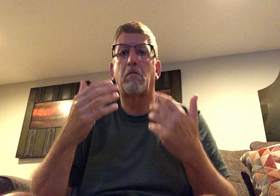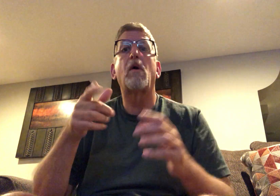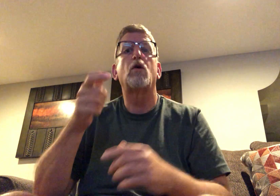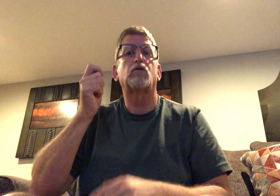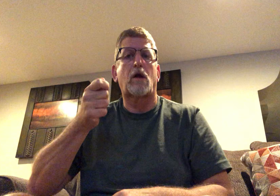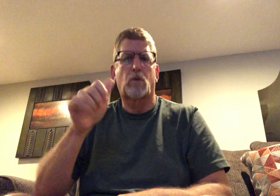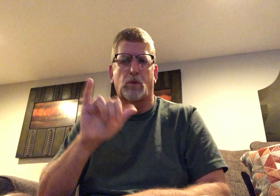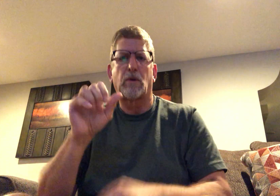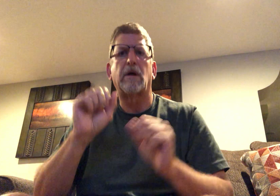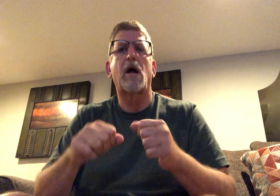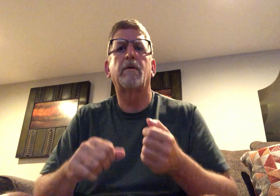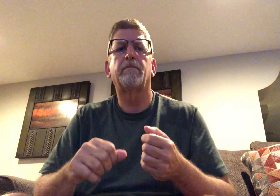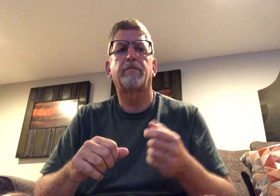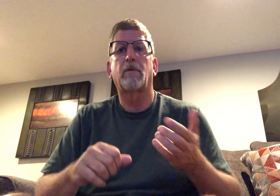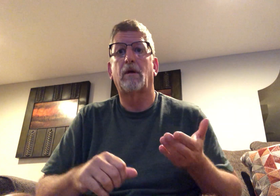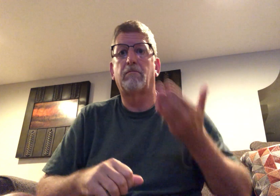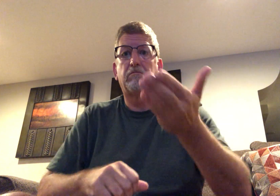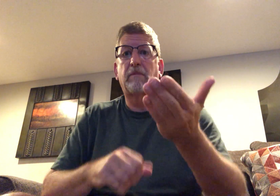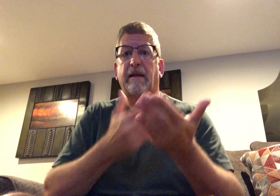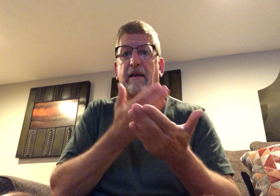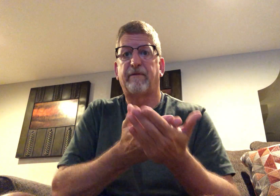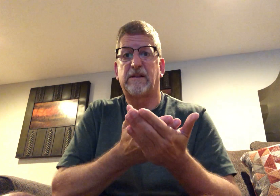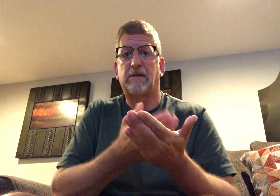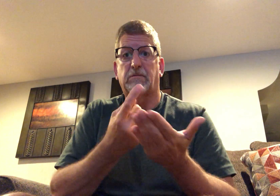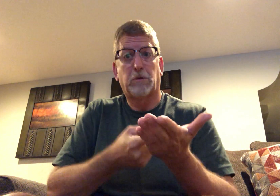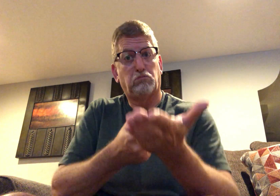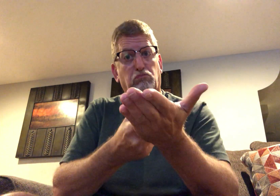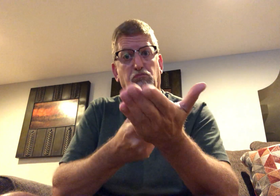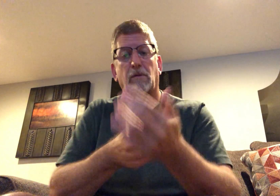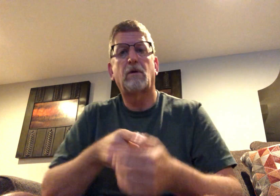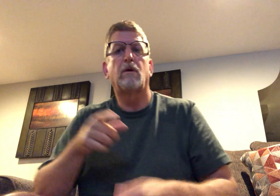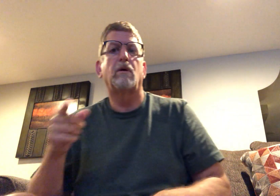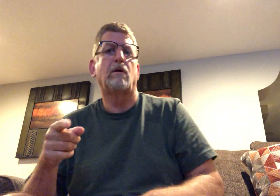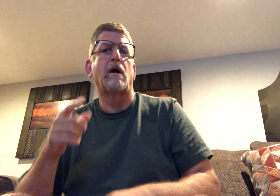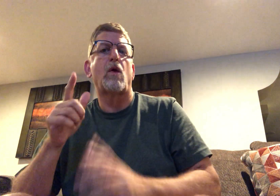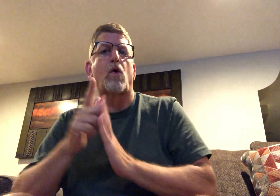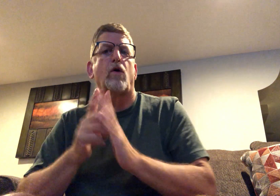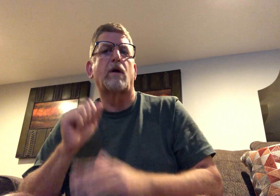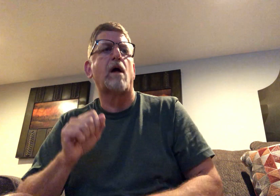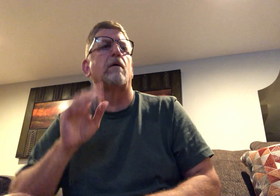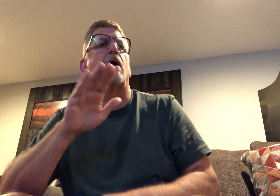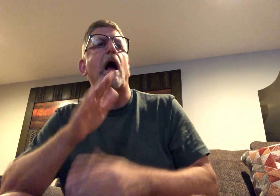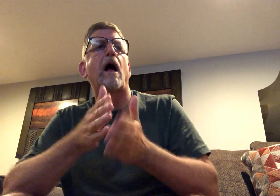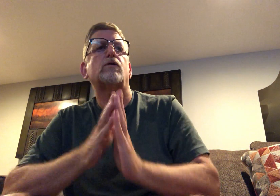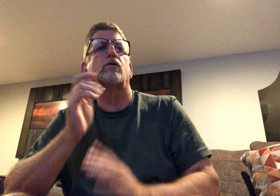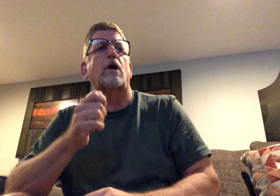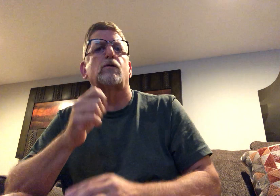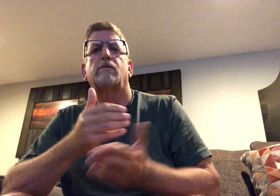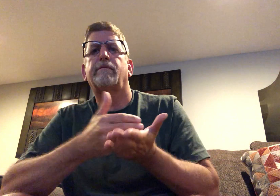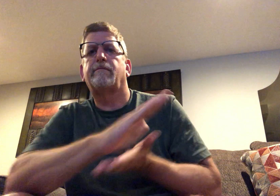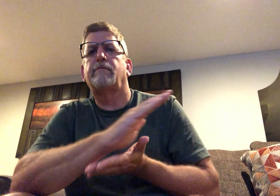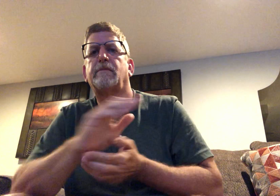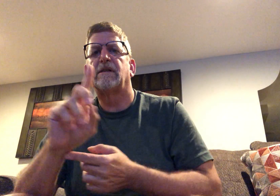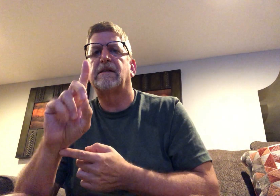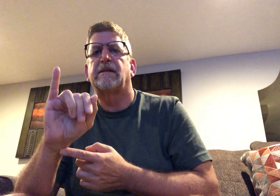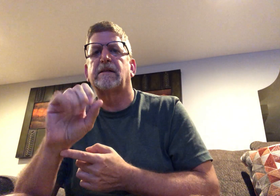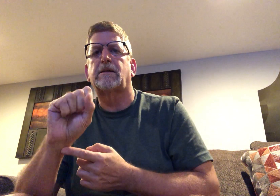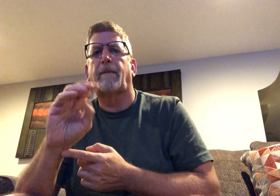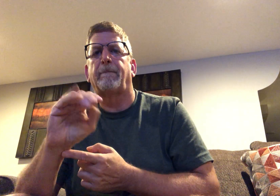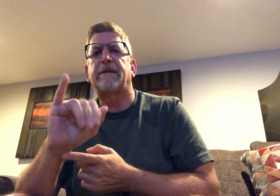it was racist. Yes, it was, I didn't consider it a racist action at the time, but now we know better. Along with that